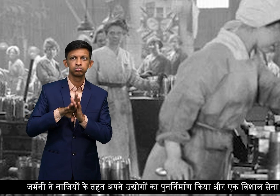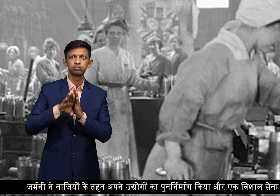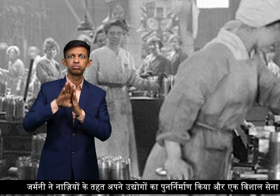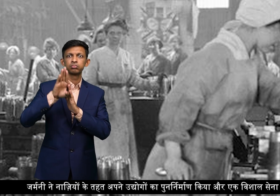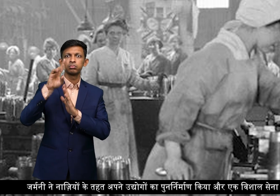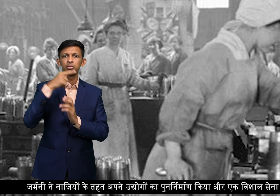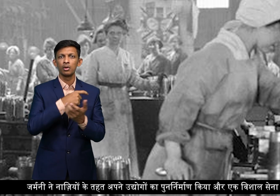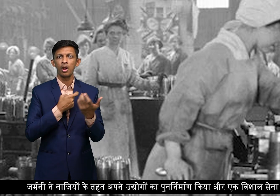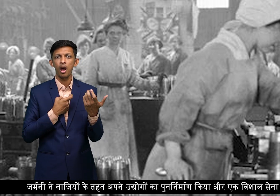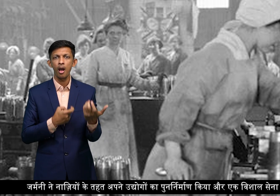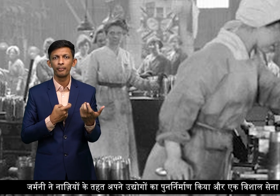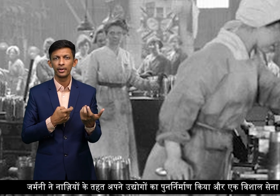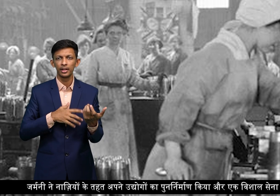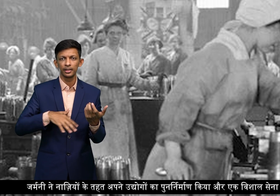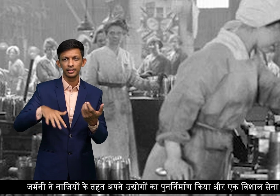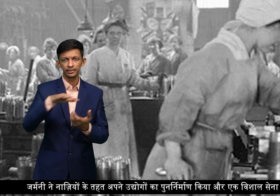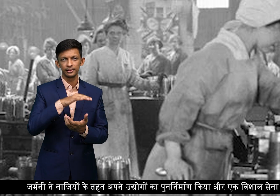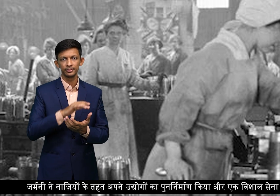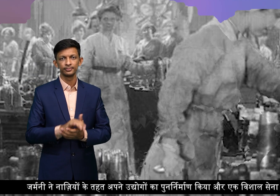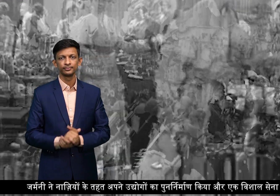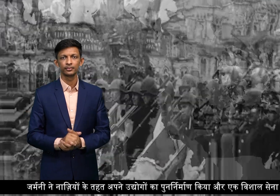army.